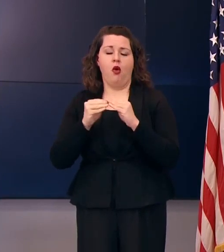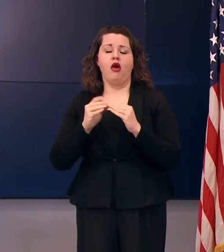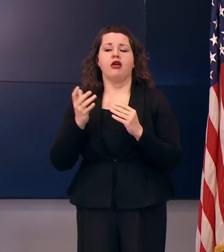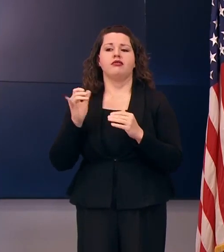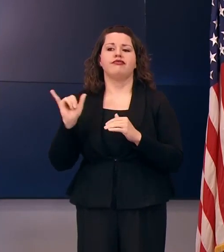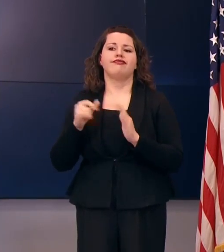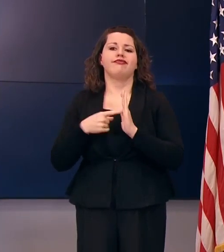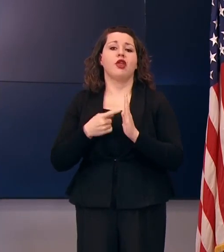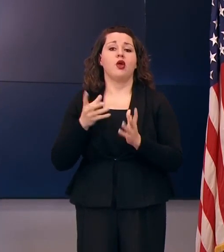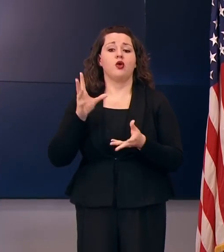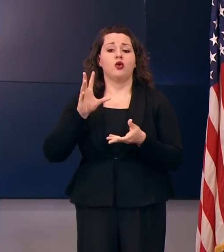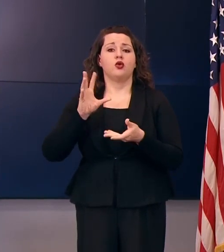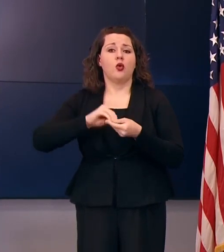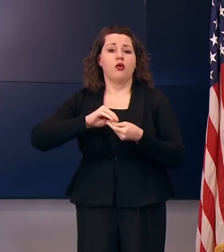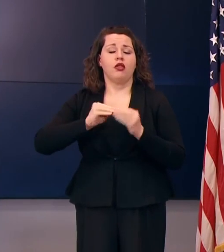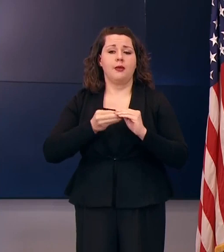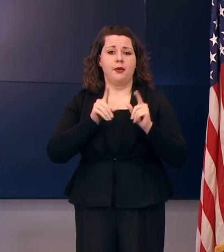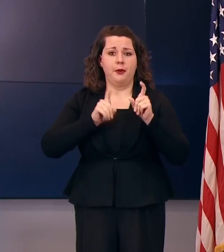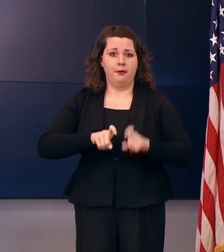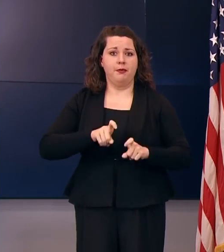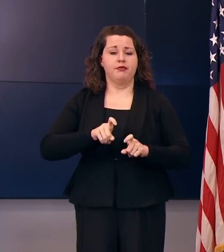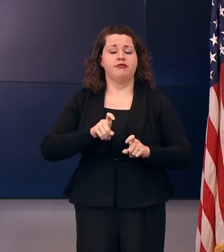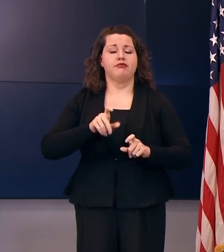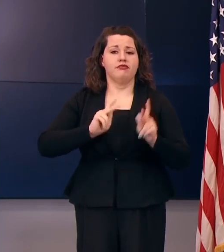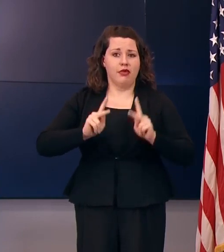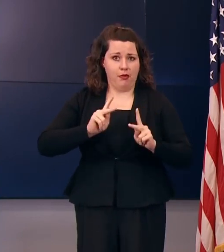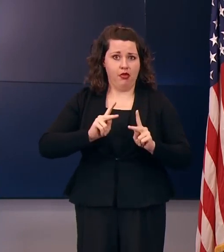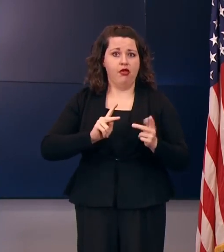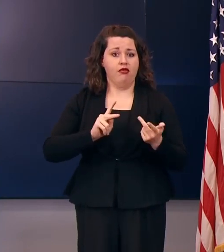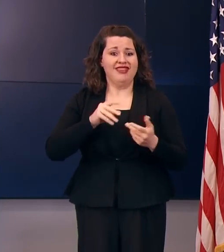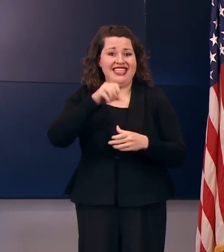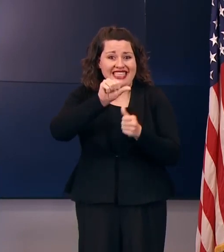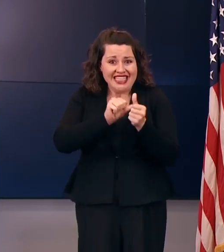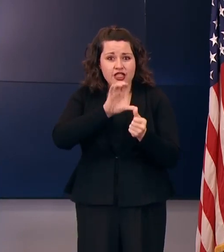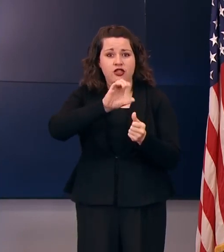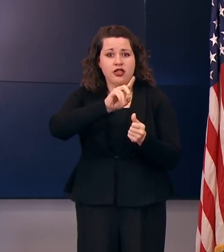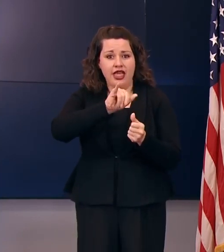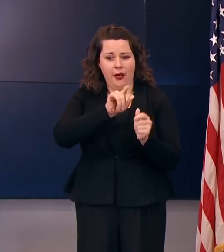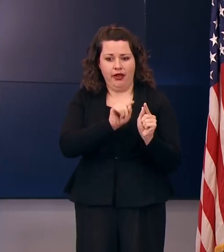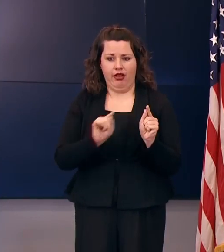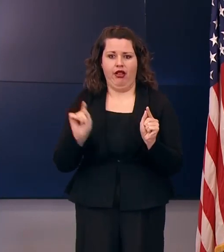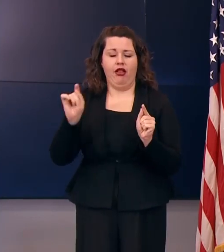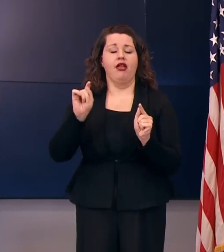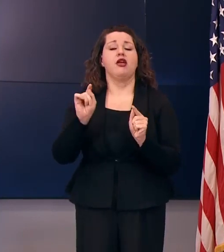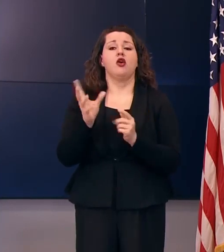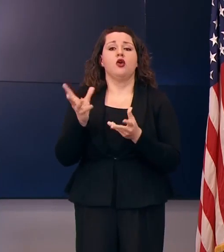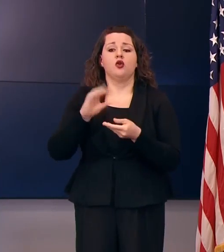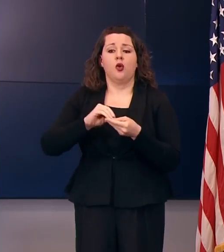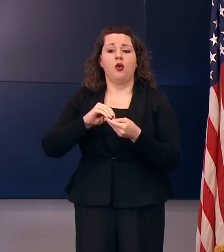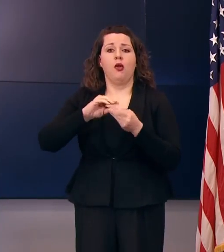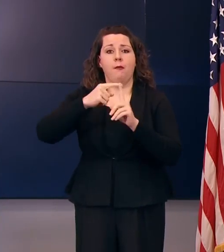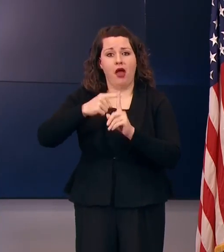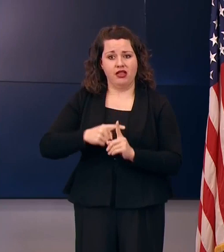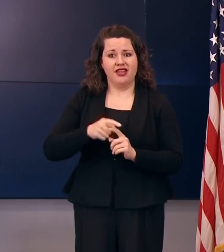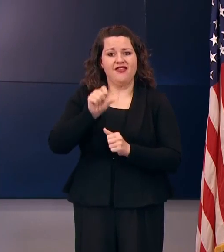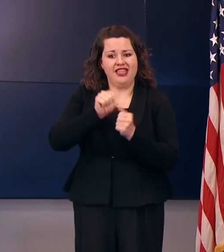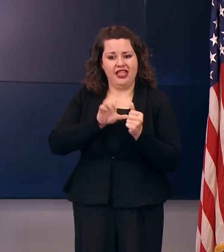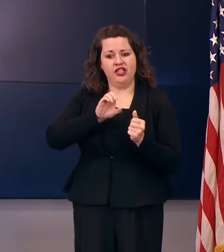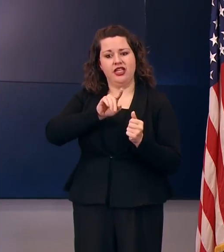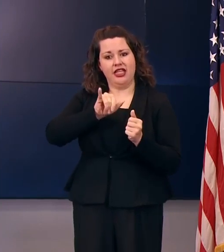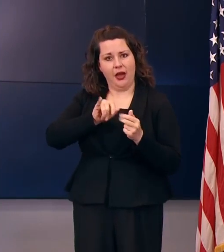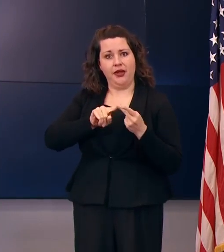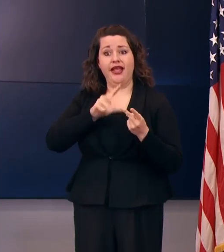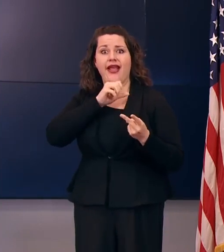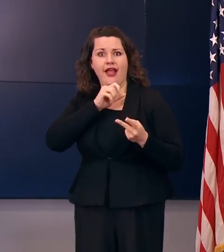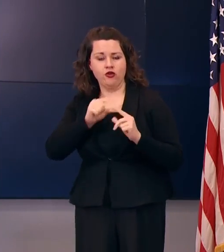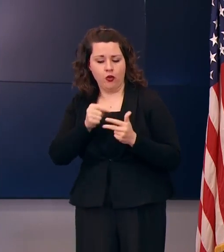people tested and recovered in each county, the total positive cases by county and age group, the